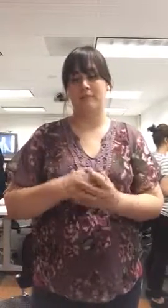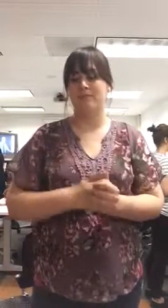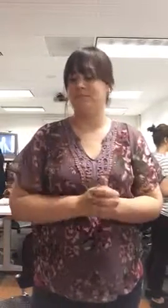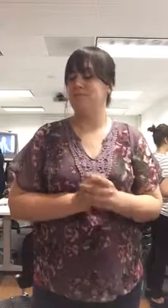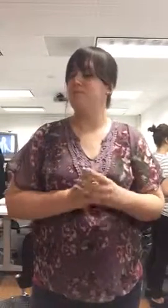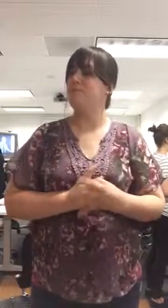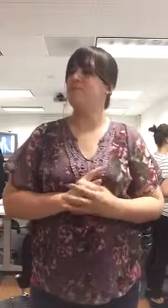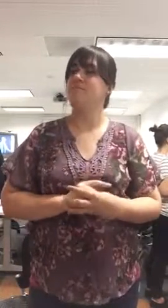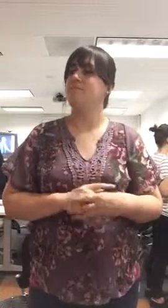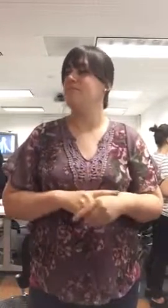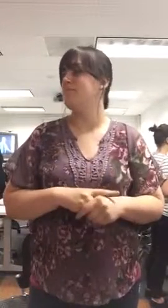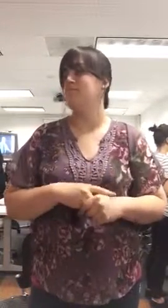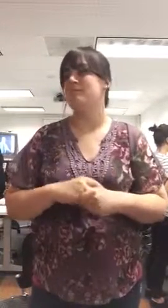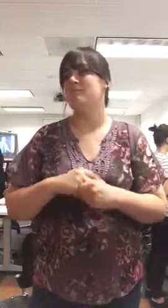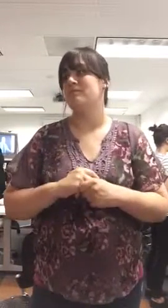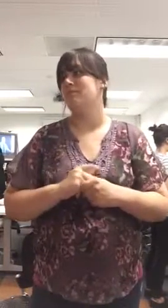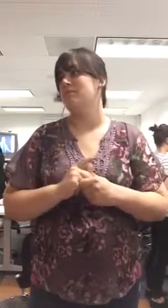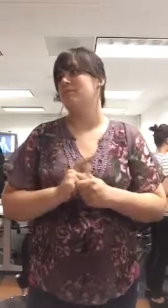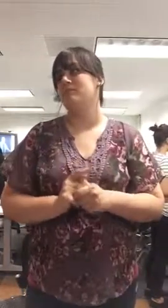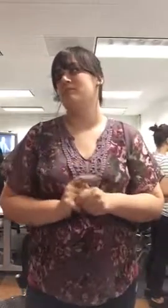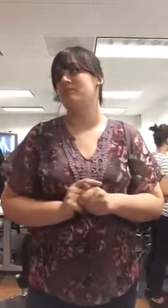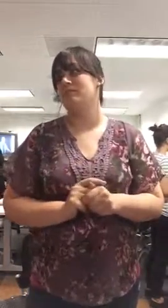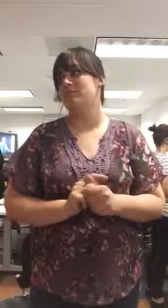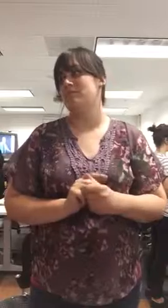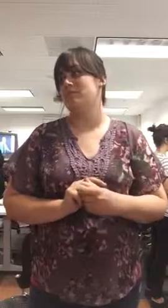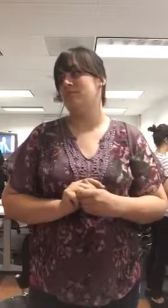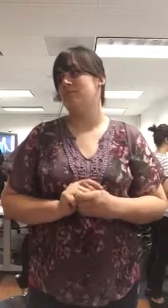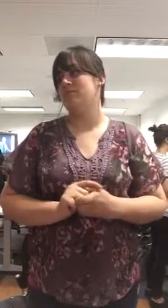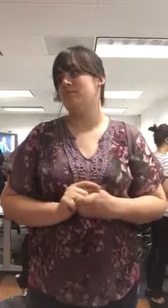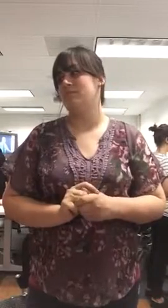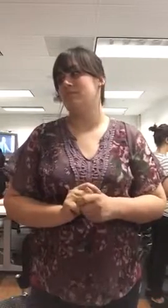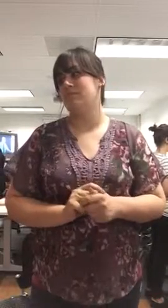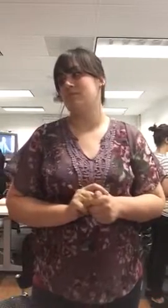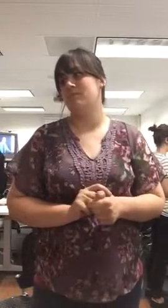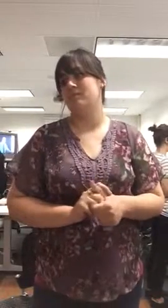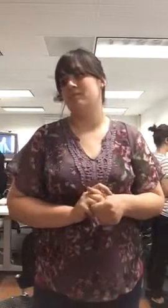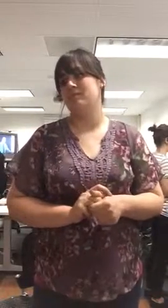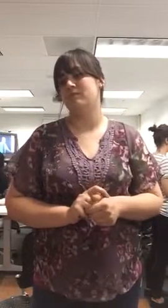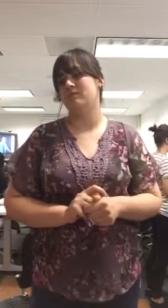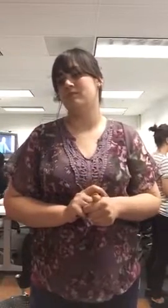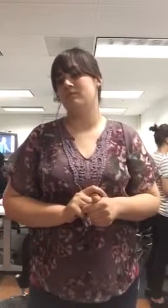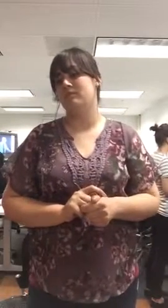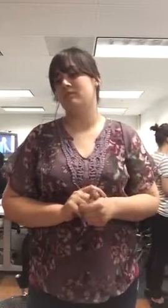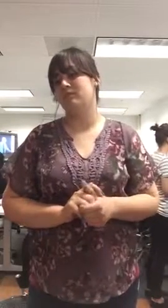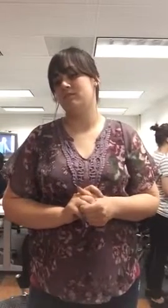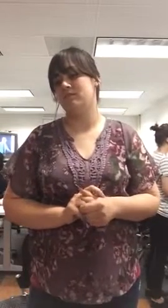didn't feel any special kindred to them. It was still Russian for Russians, and you guys